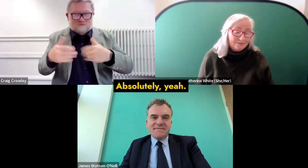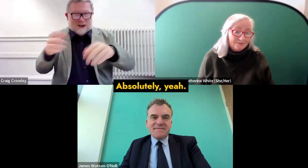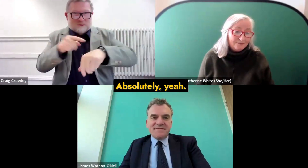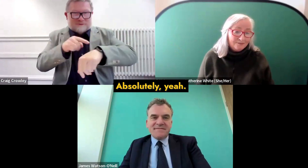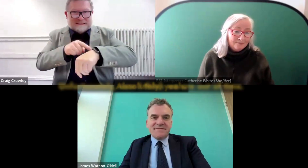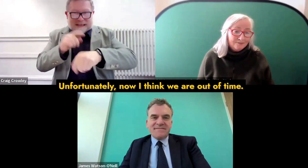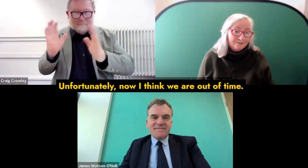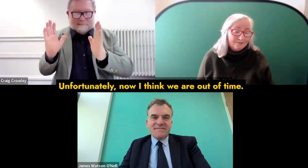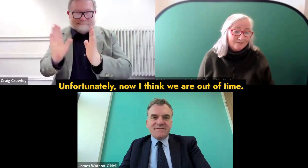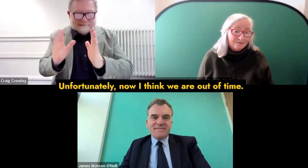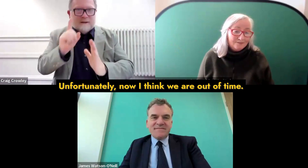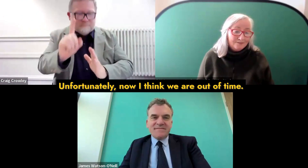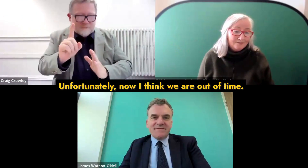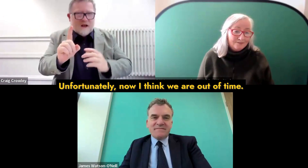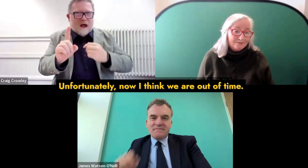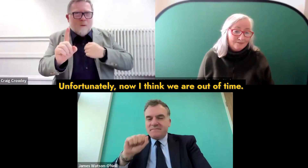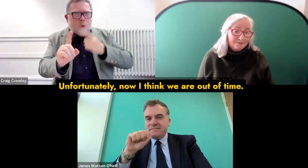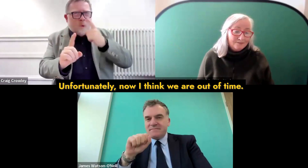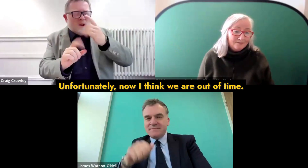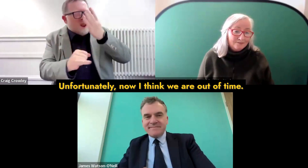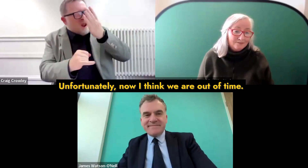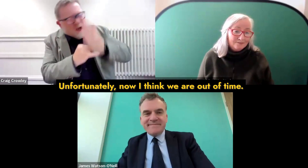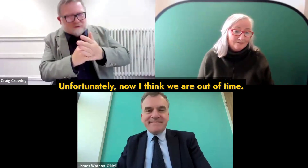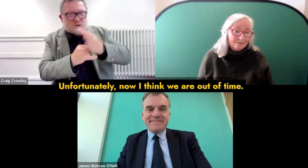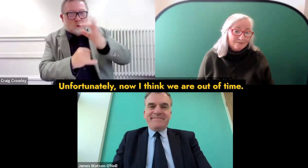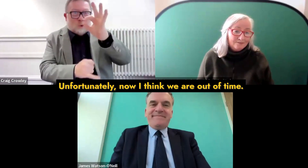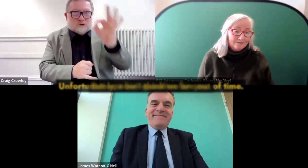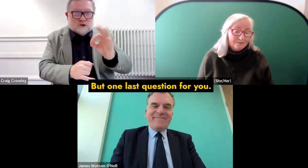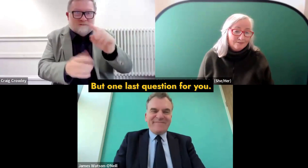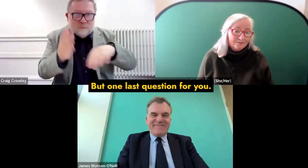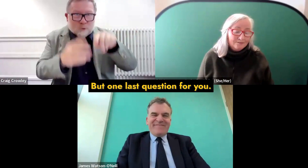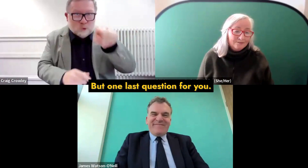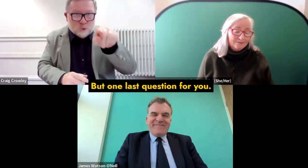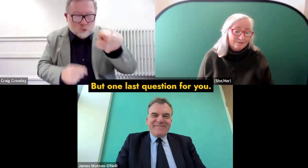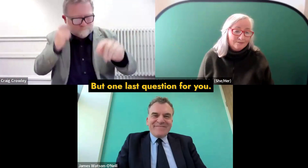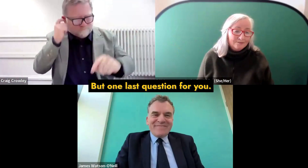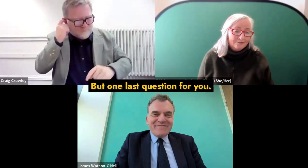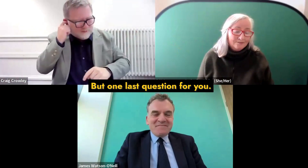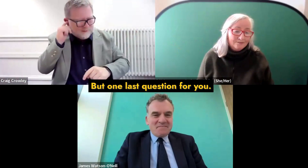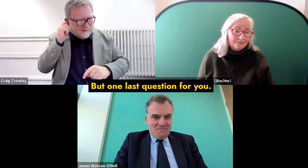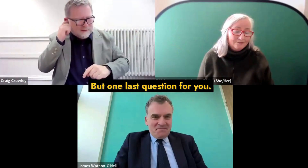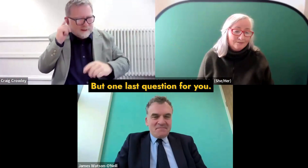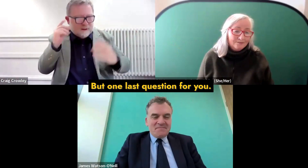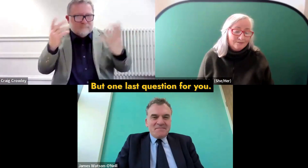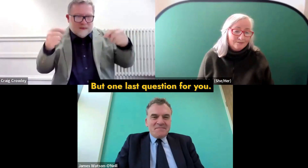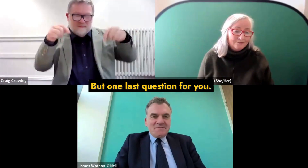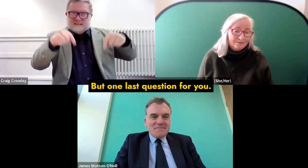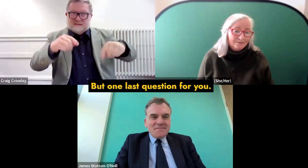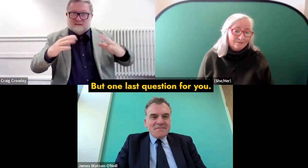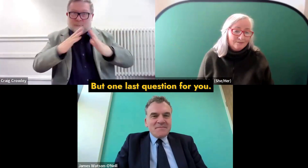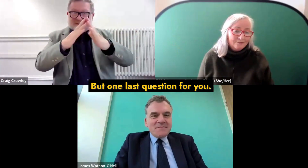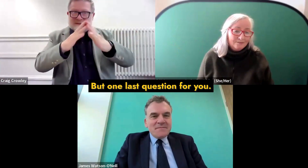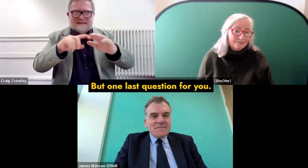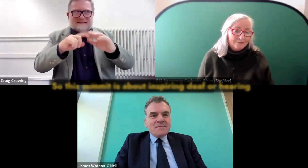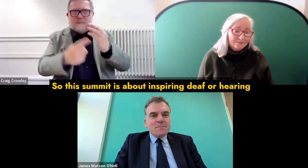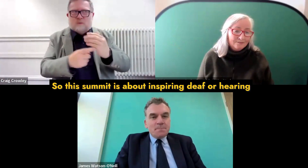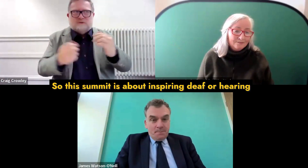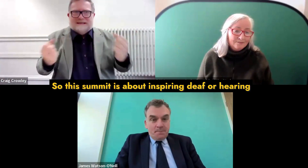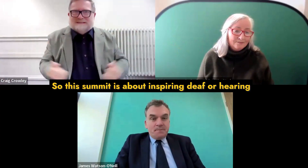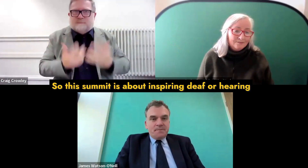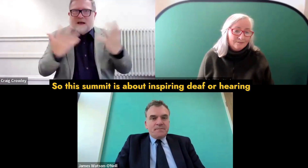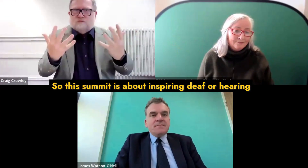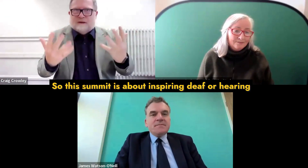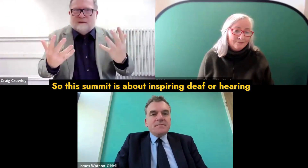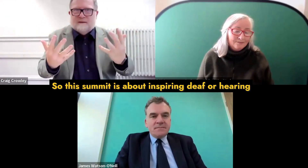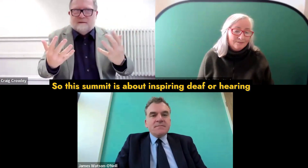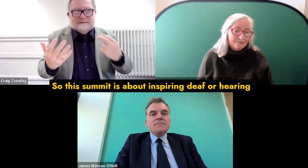Yeah. Unfortunately, now I think we are out of time, but one last question for you.